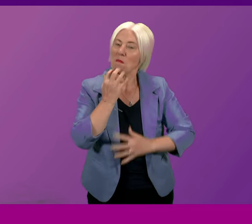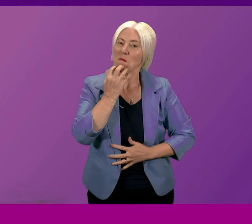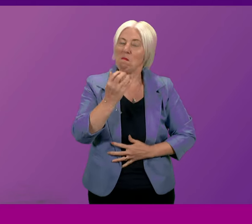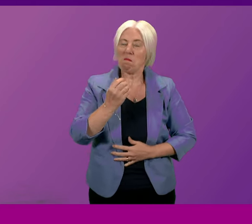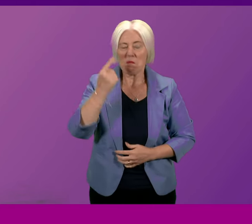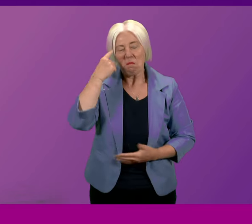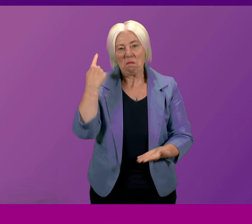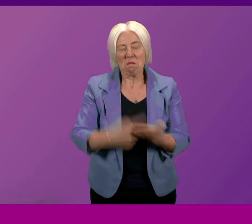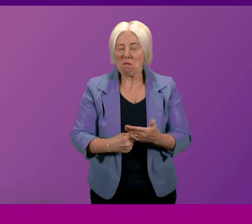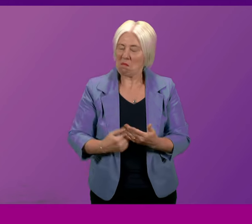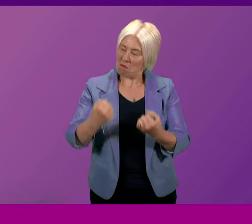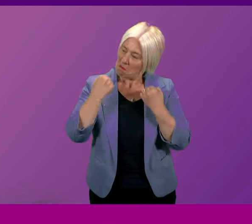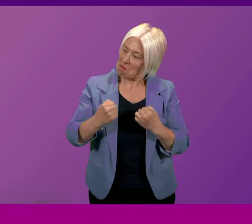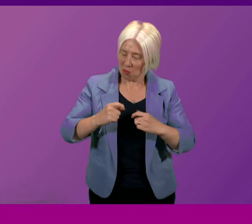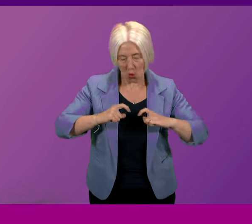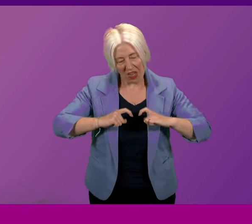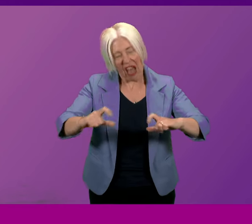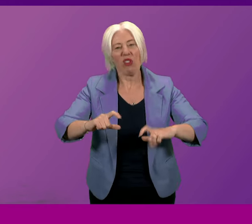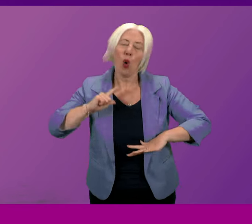determination to continue the journey.